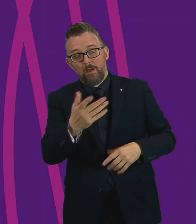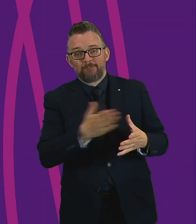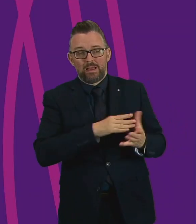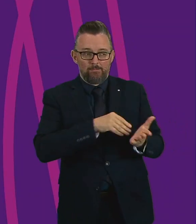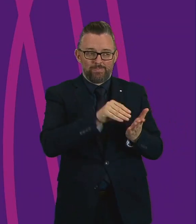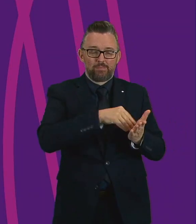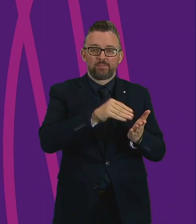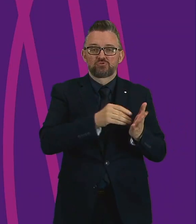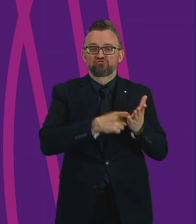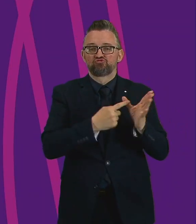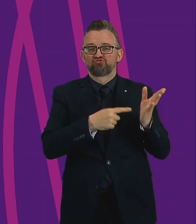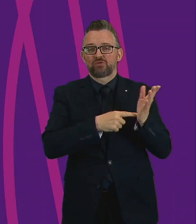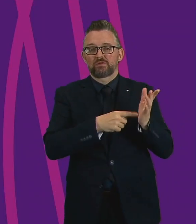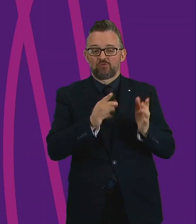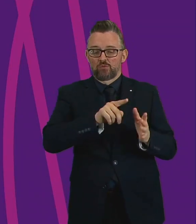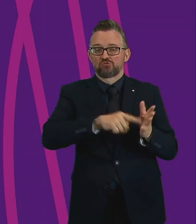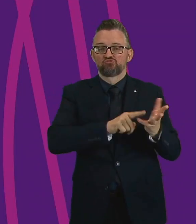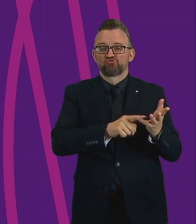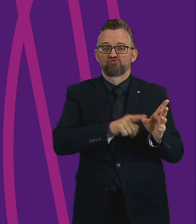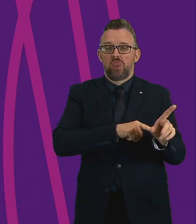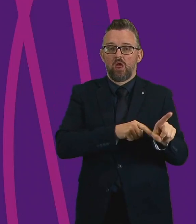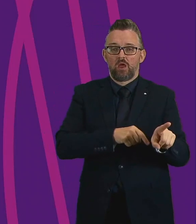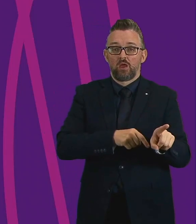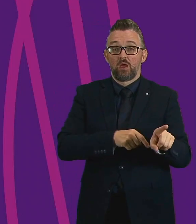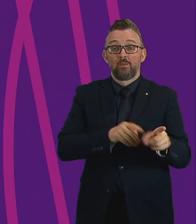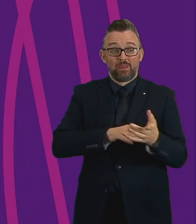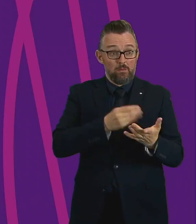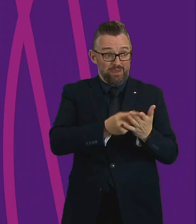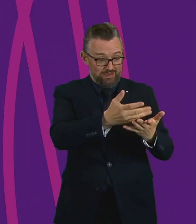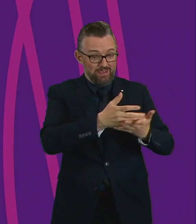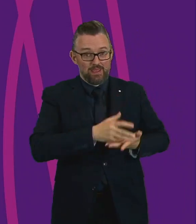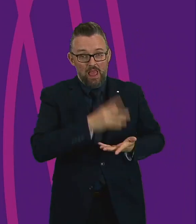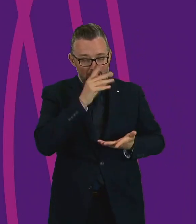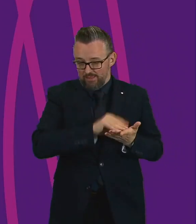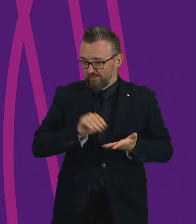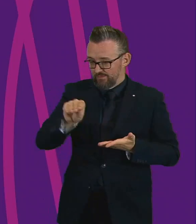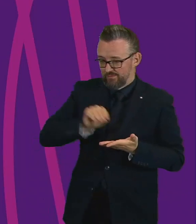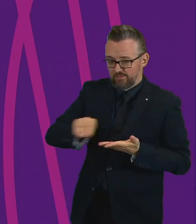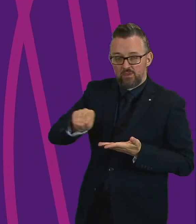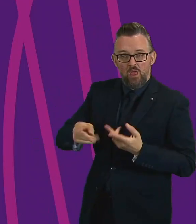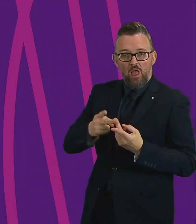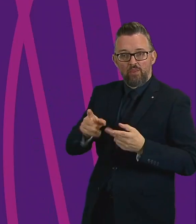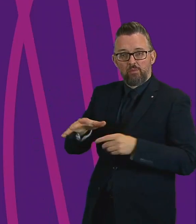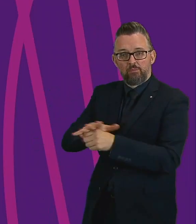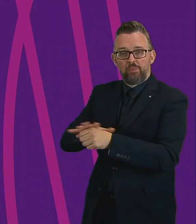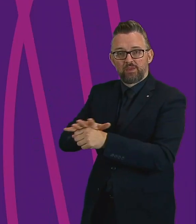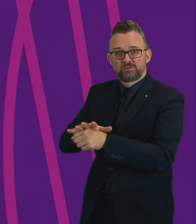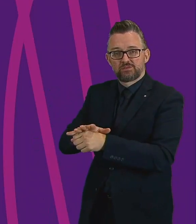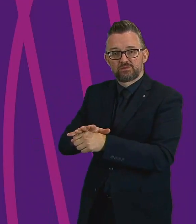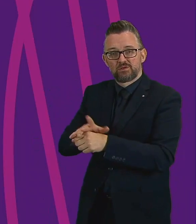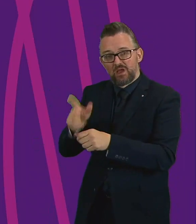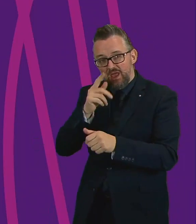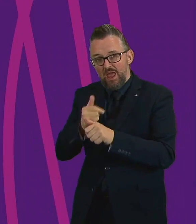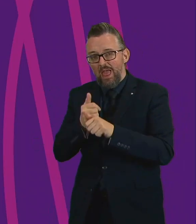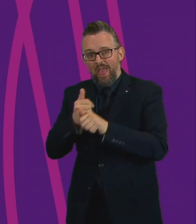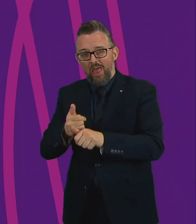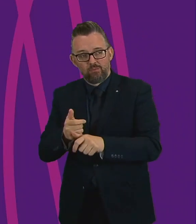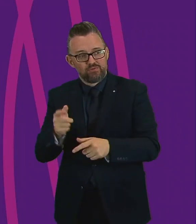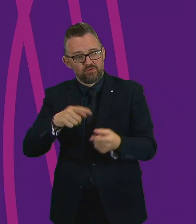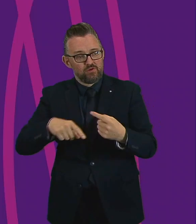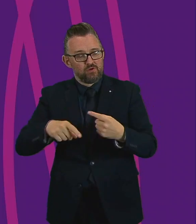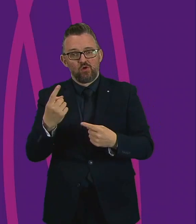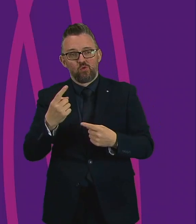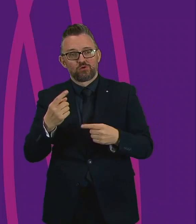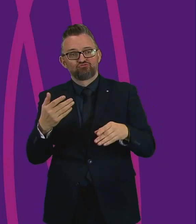July. Resources saved could then be reallocated, not least to the pivotal Enterprise Resilience Fund, helping hard-pressed and job-rich sectors